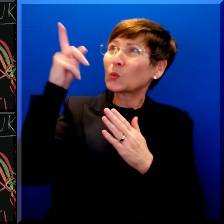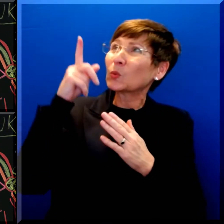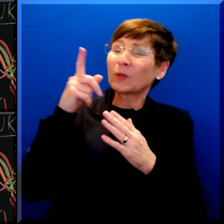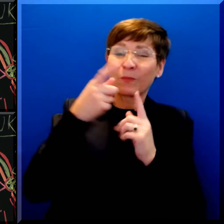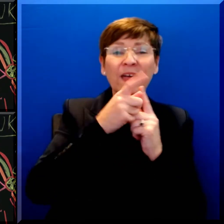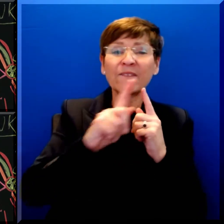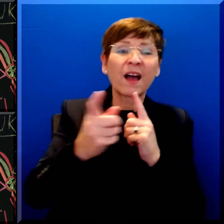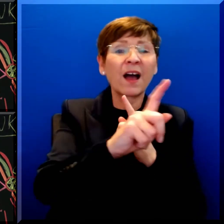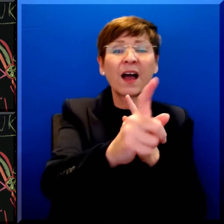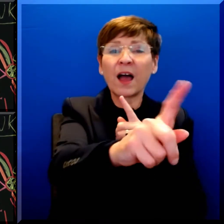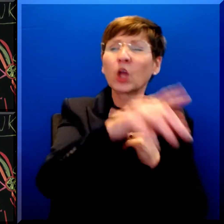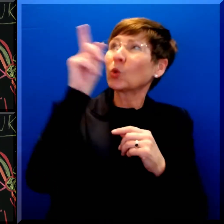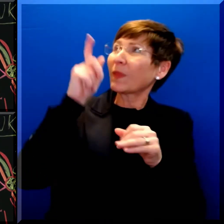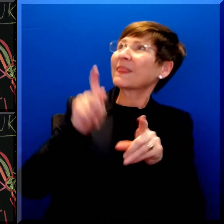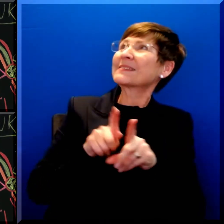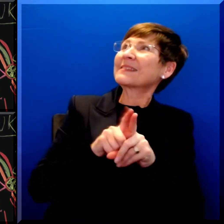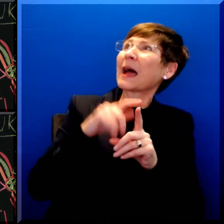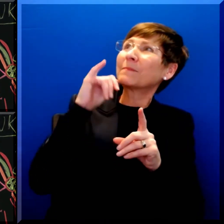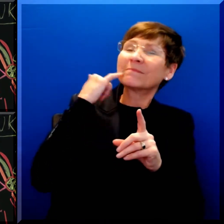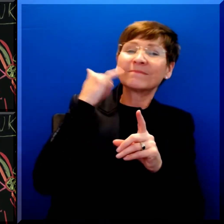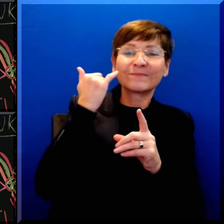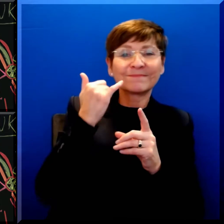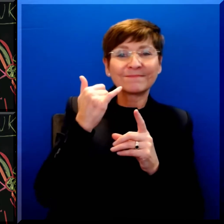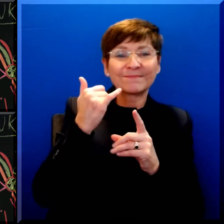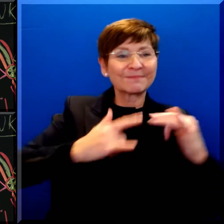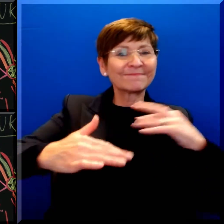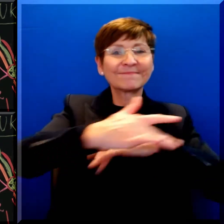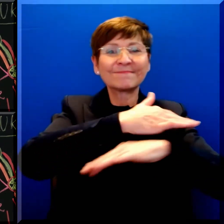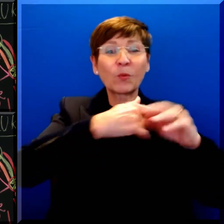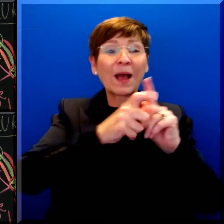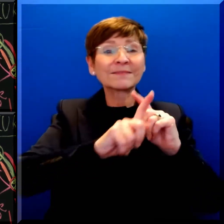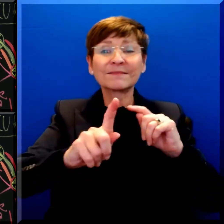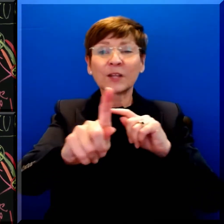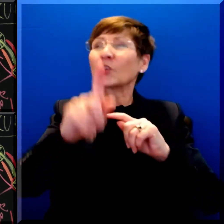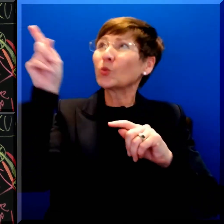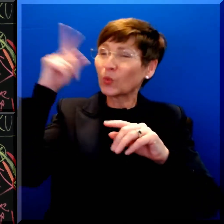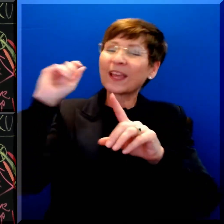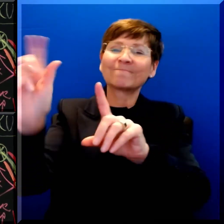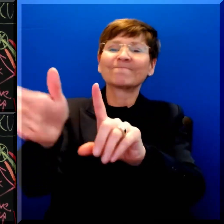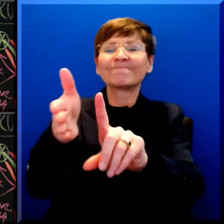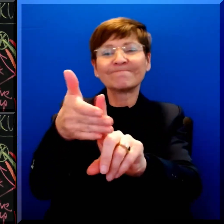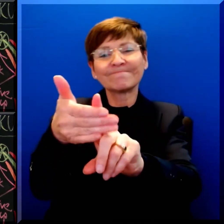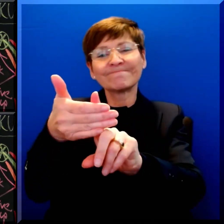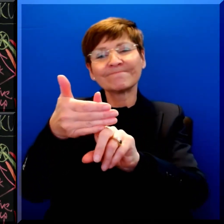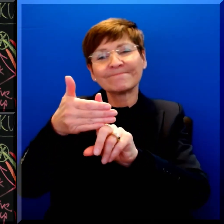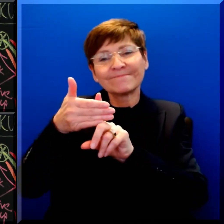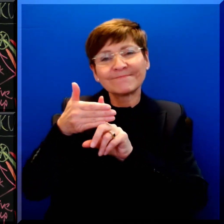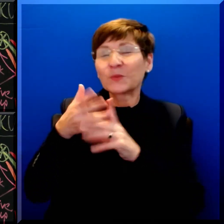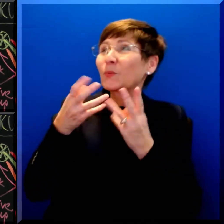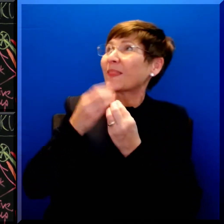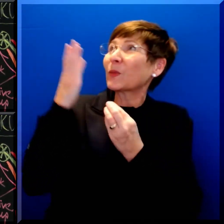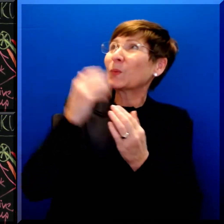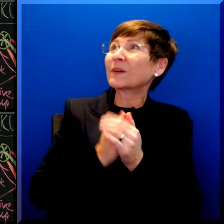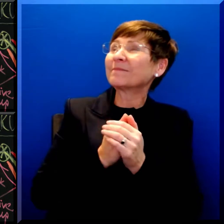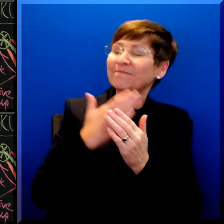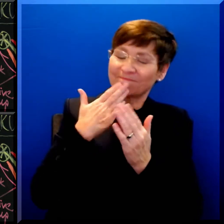close to your heart. If you don't know Jesus yet, I would just invite you, give your life to him. Just say, Jesus, come into my heart. Just say it where